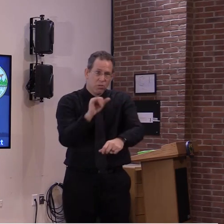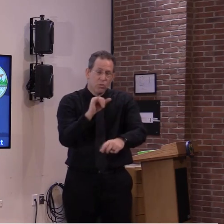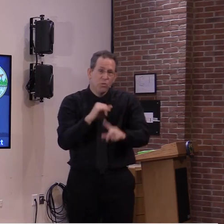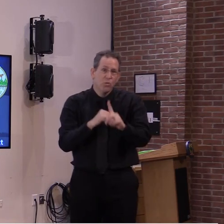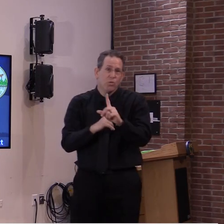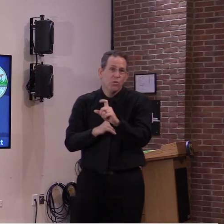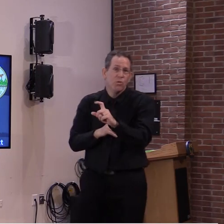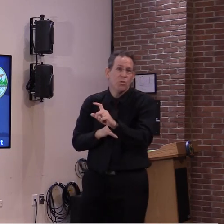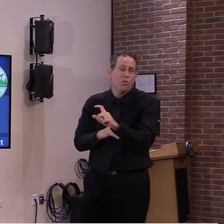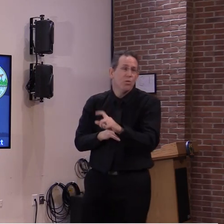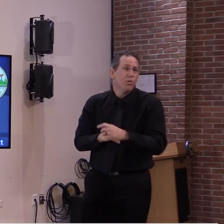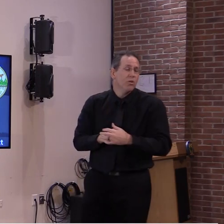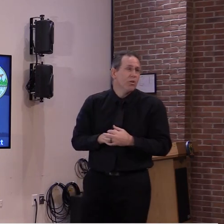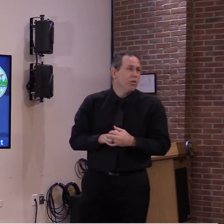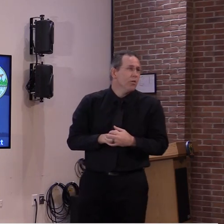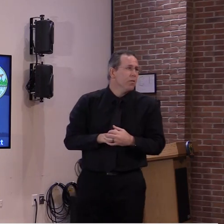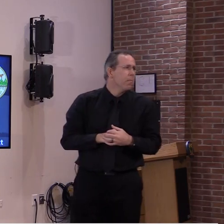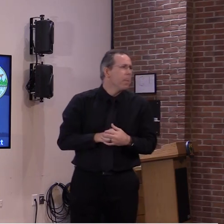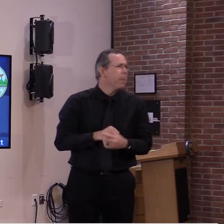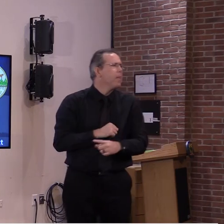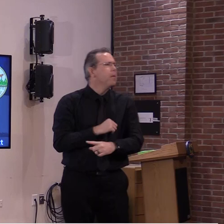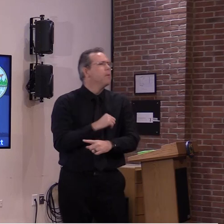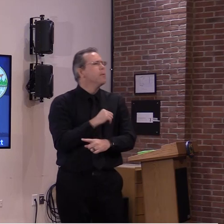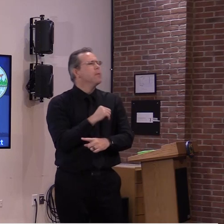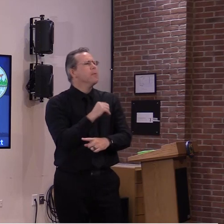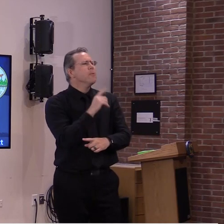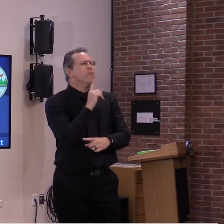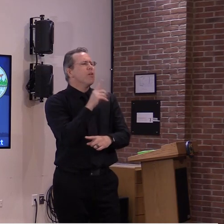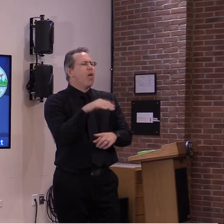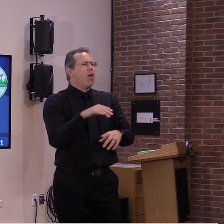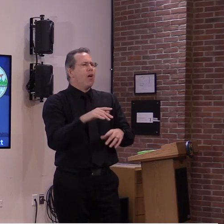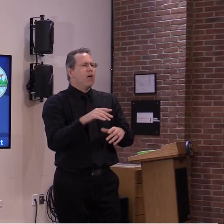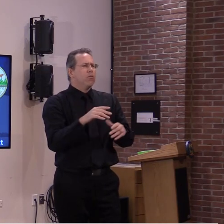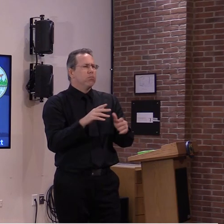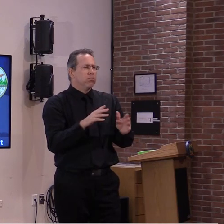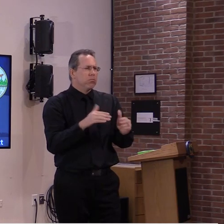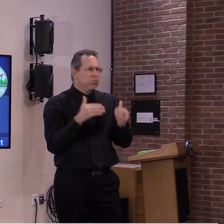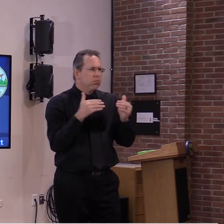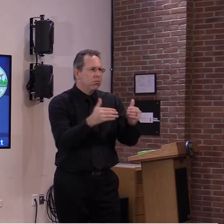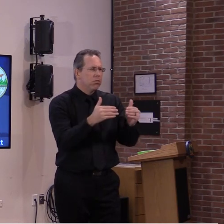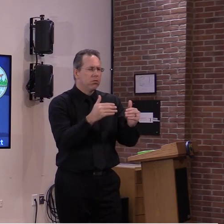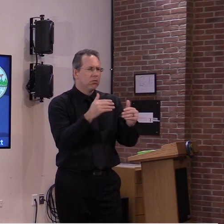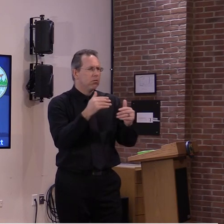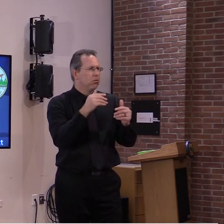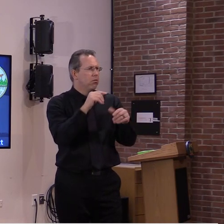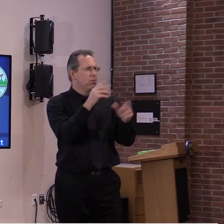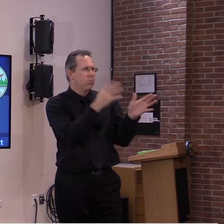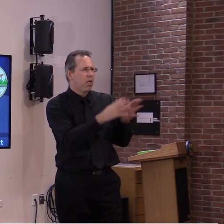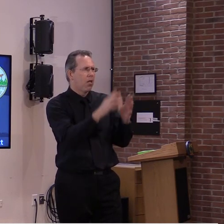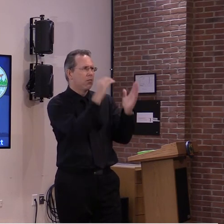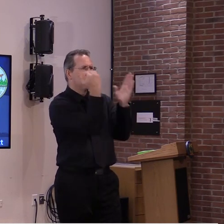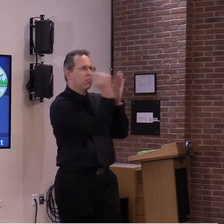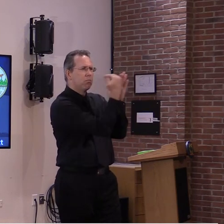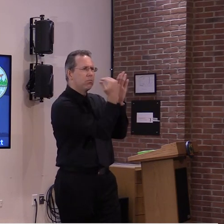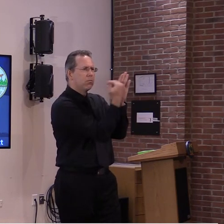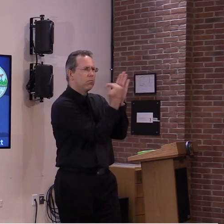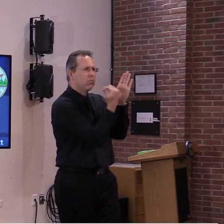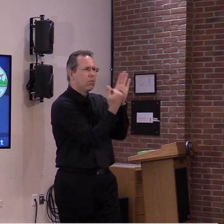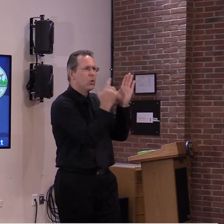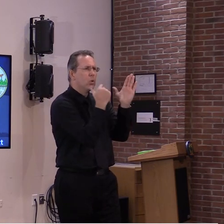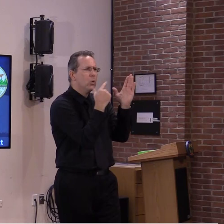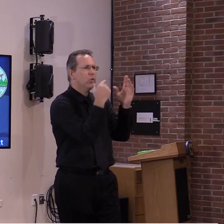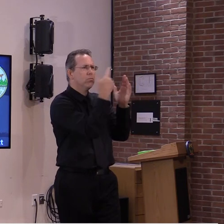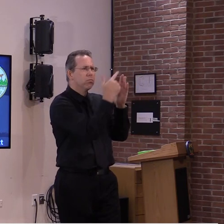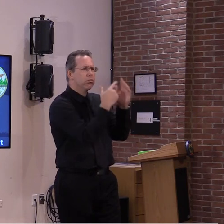filled out the entire scheme and incorporated prisoners there, but to more directly respond, you would be